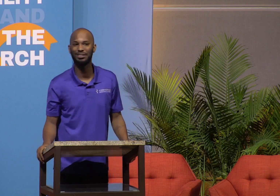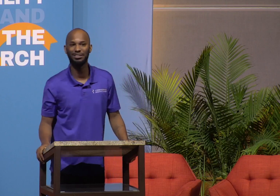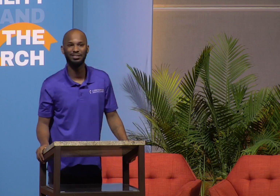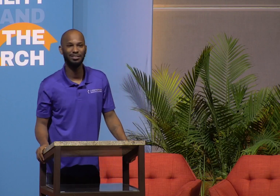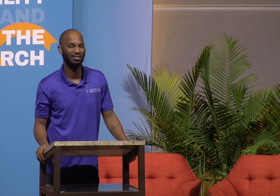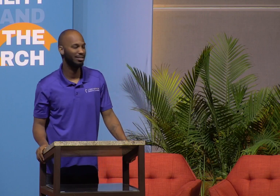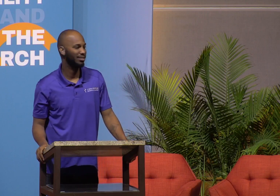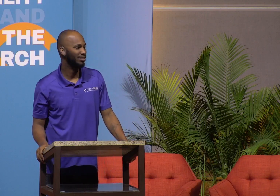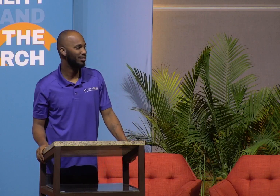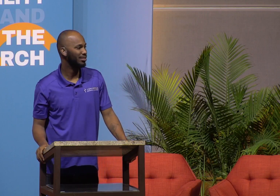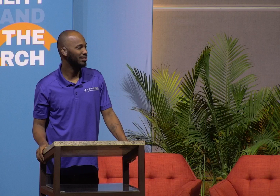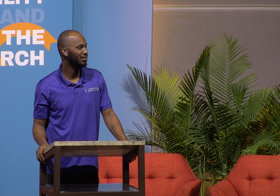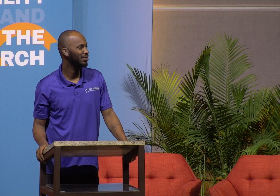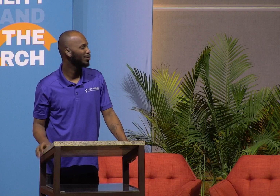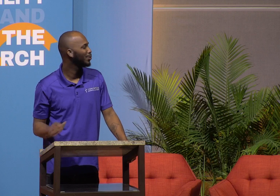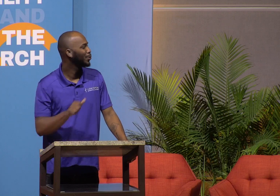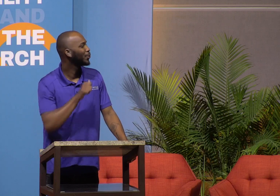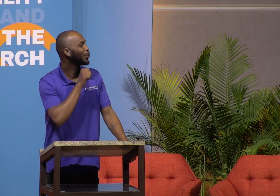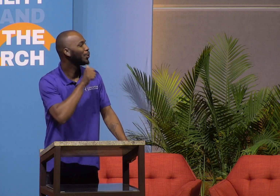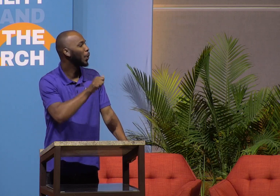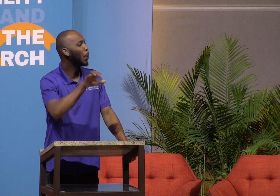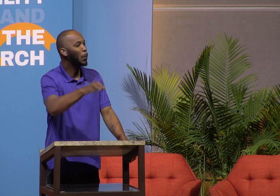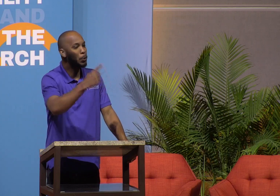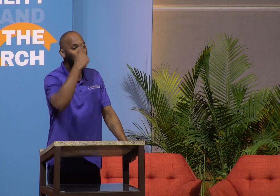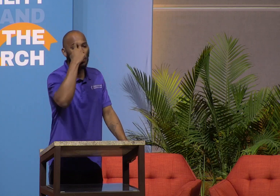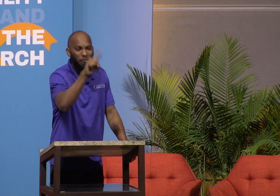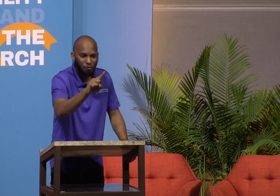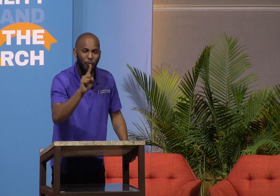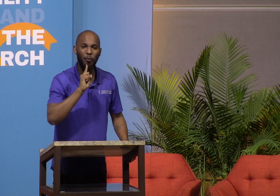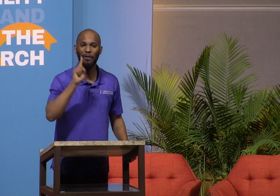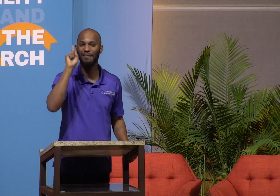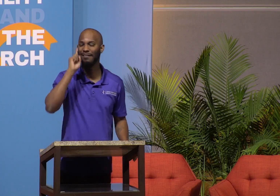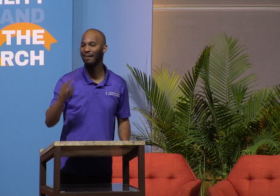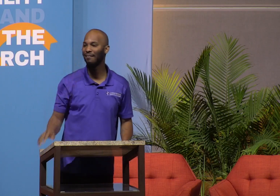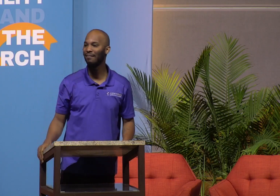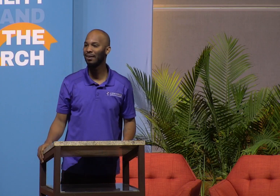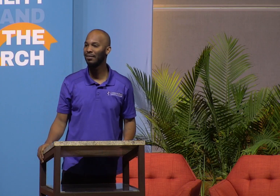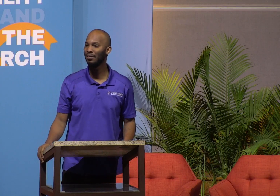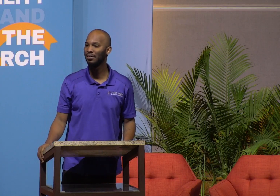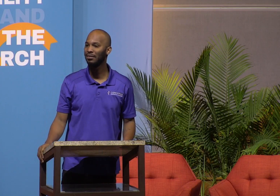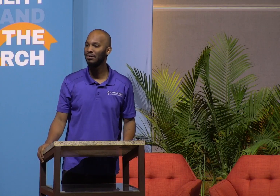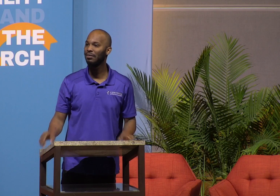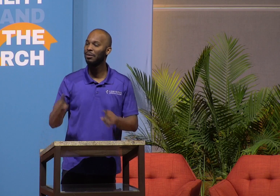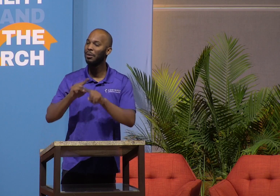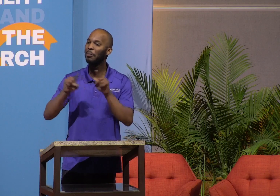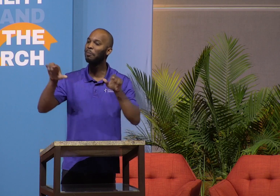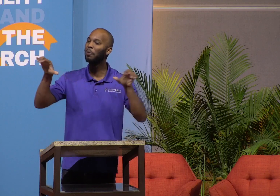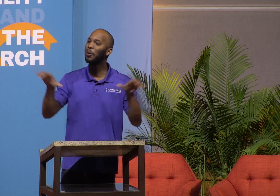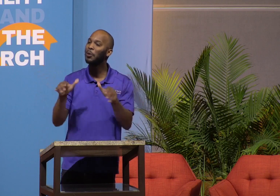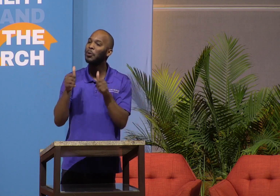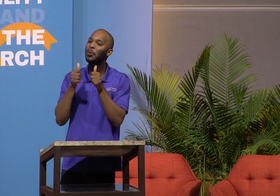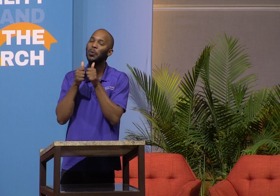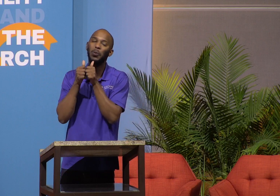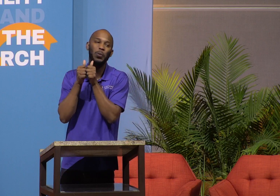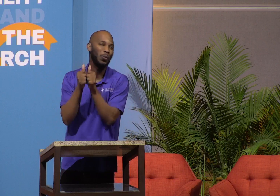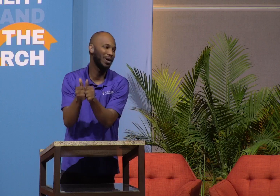Our ministry mindset needs to change. We don't do it for the deaf. We need to